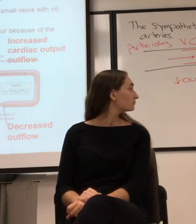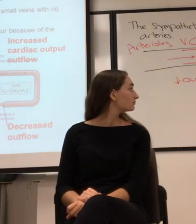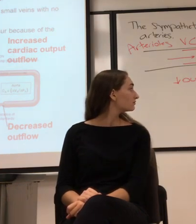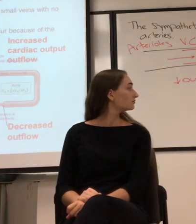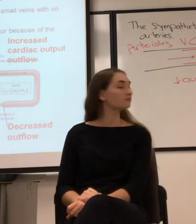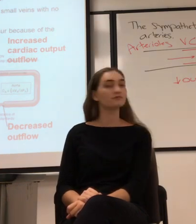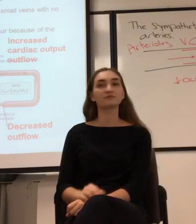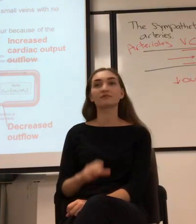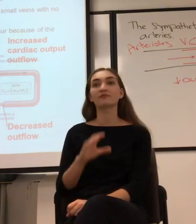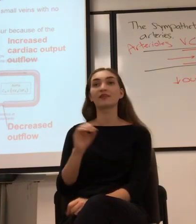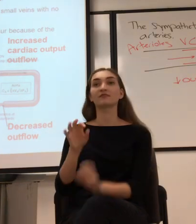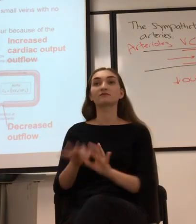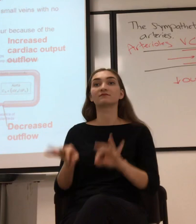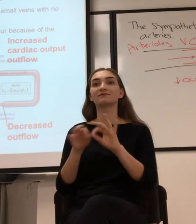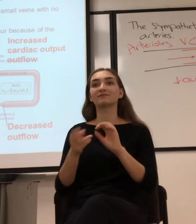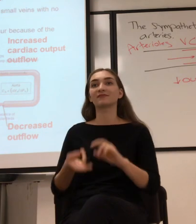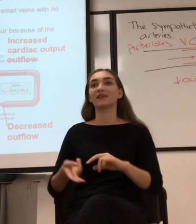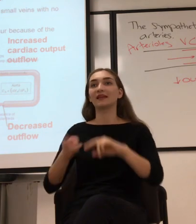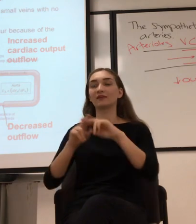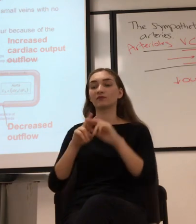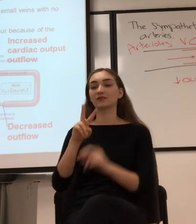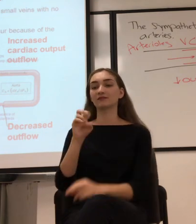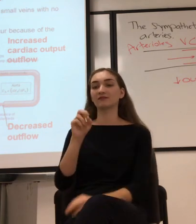Increase, here's the key, increase venous return.